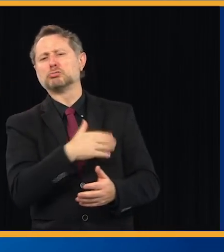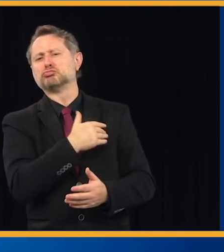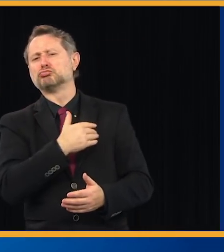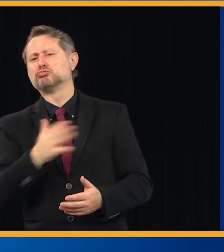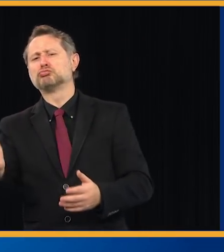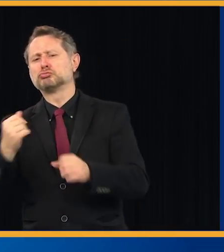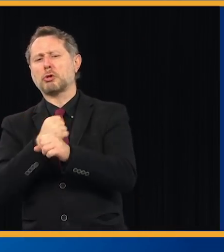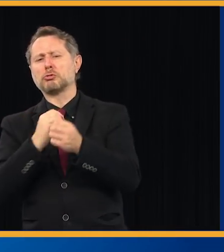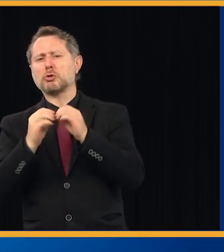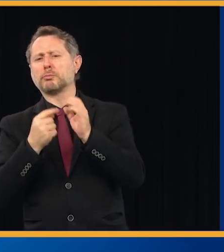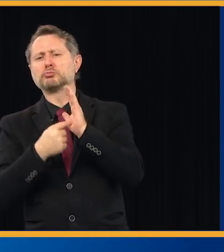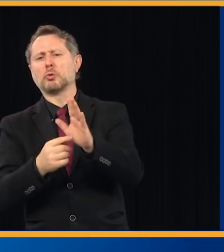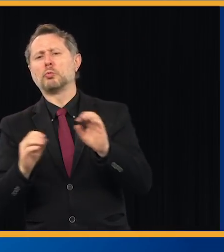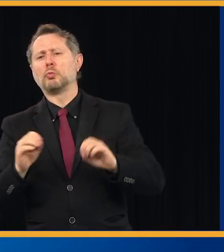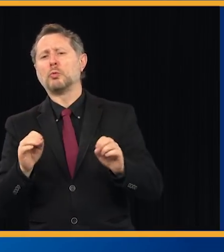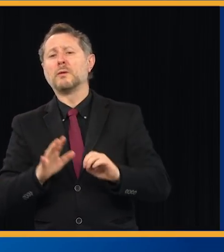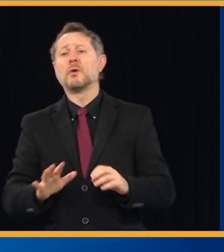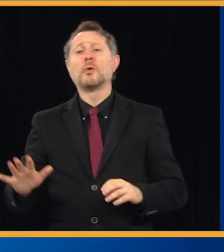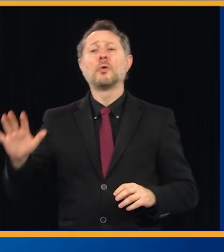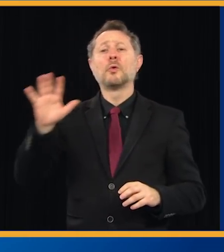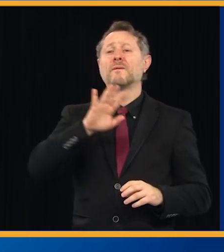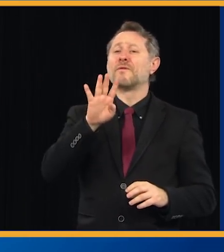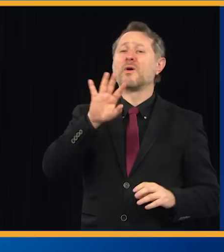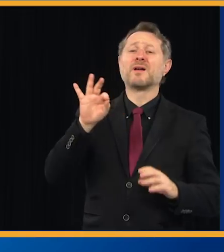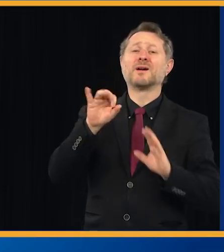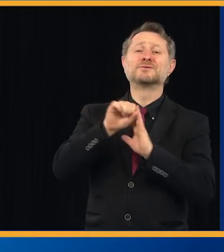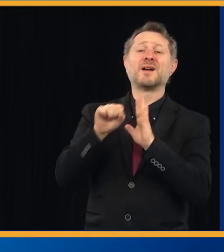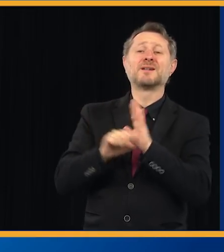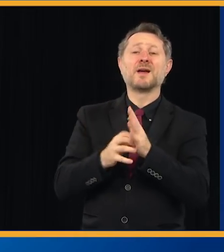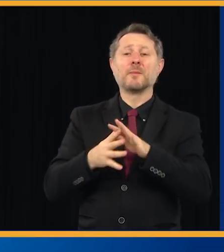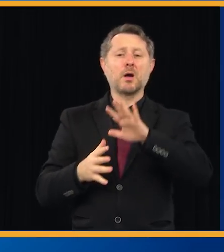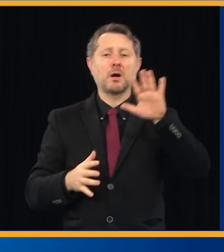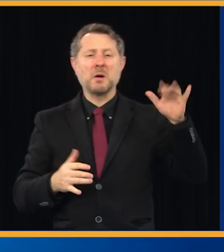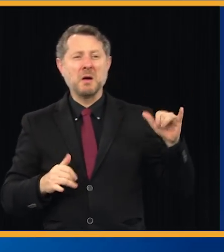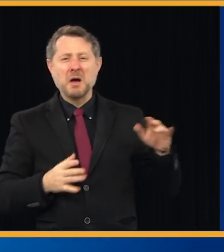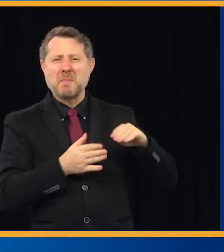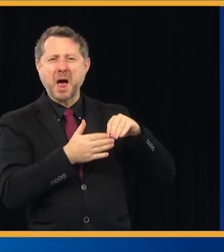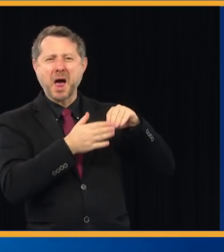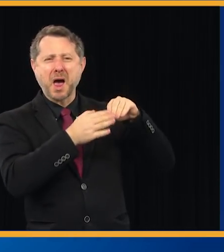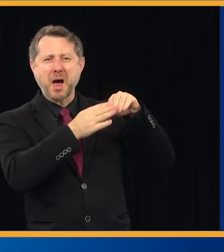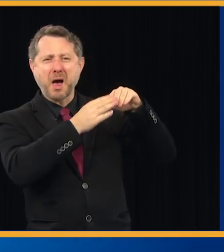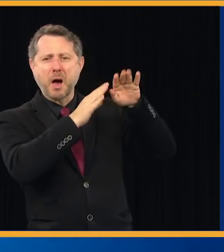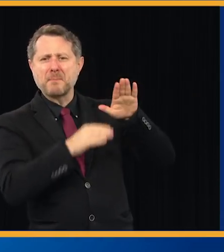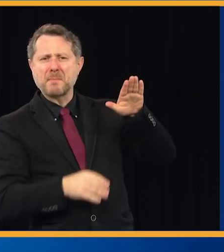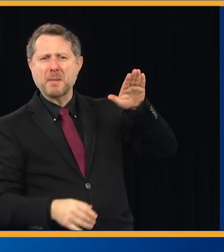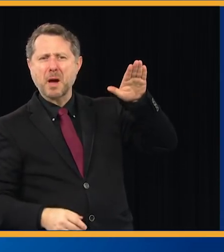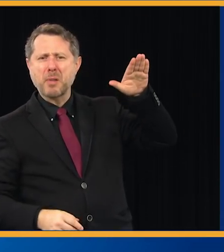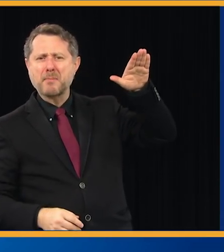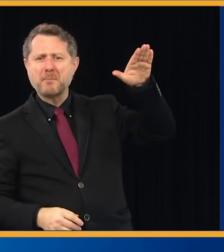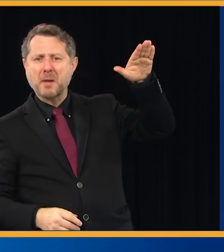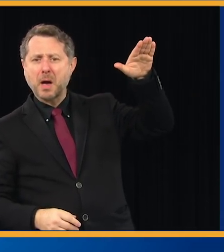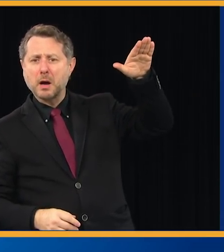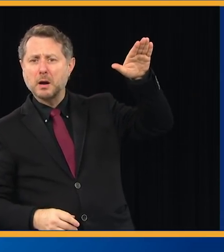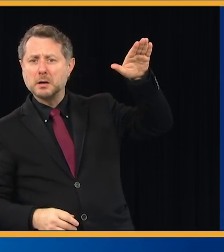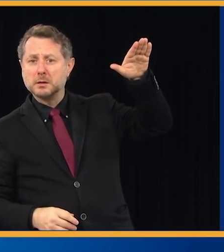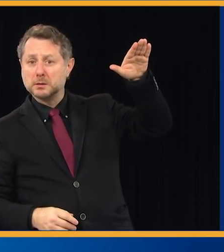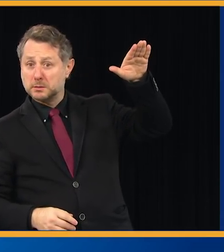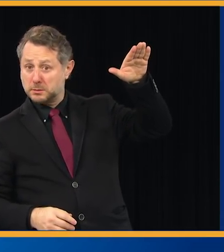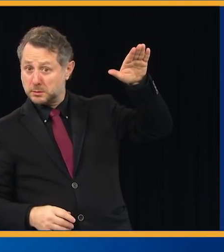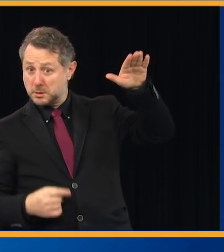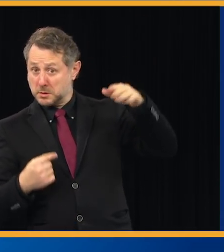the numbers for the rest of the nation are going up. They are going up. To me,